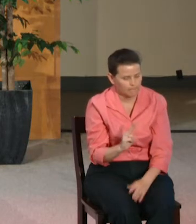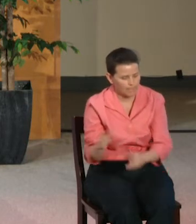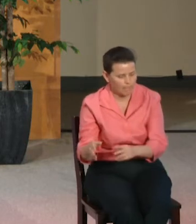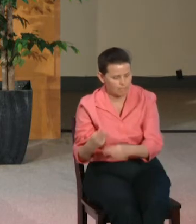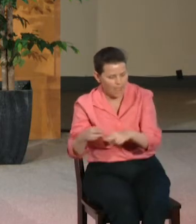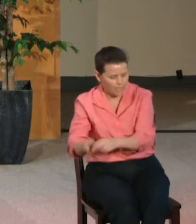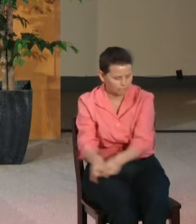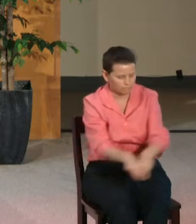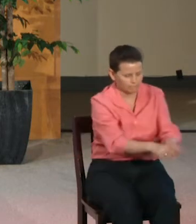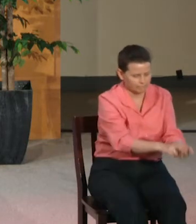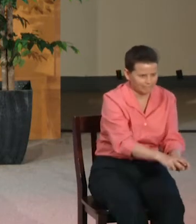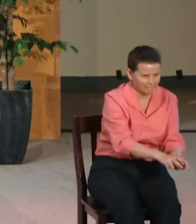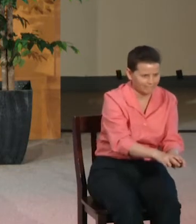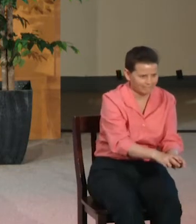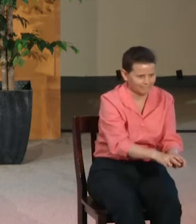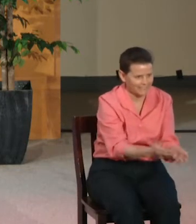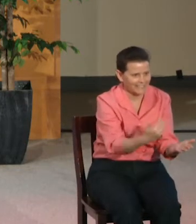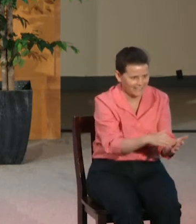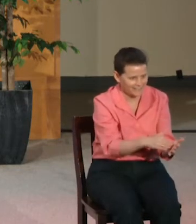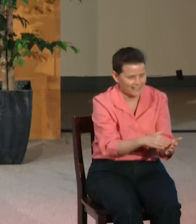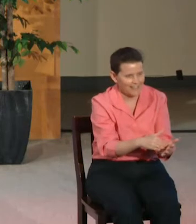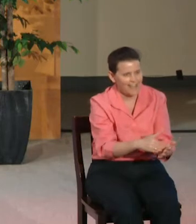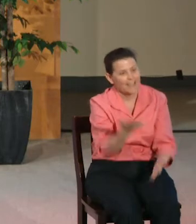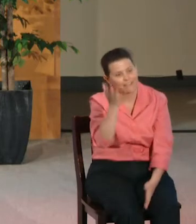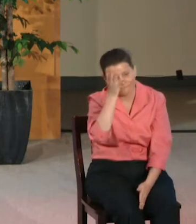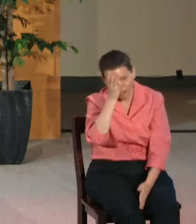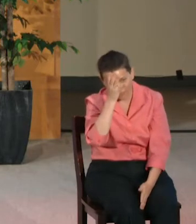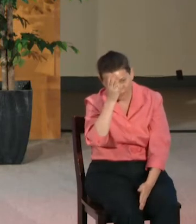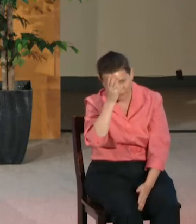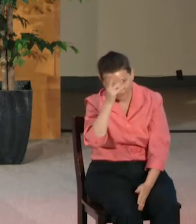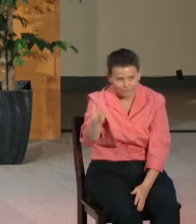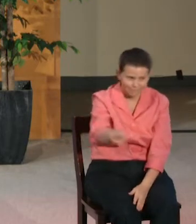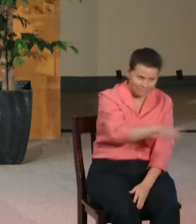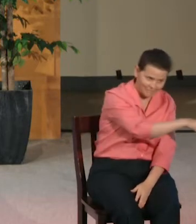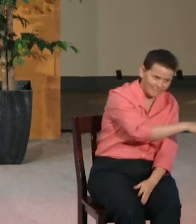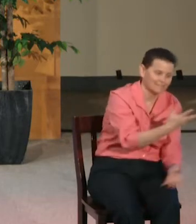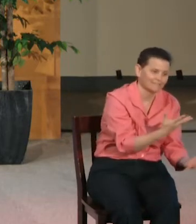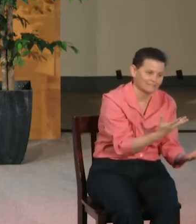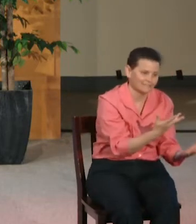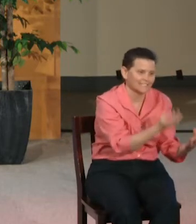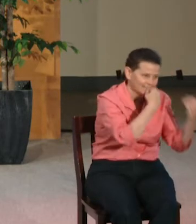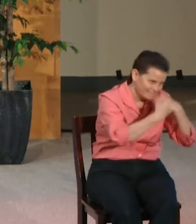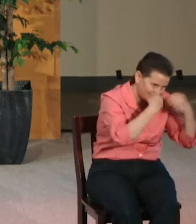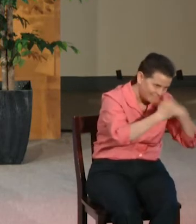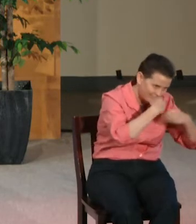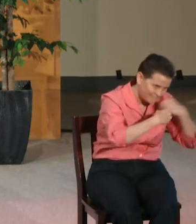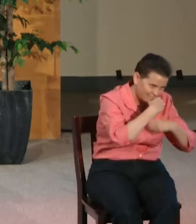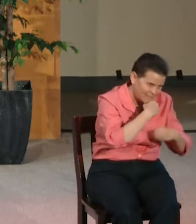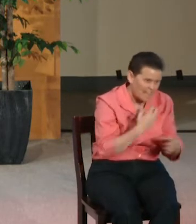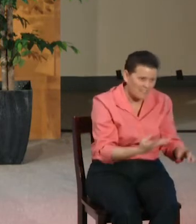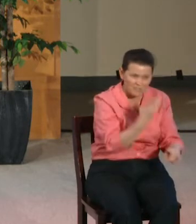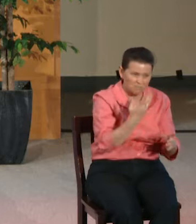they pass the egg back again, and the fathers then begin to make the journey back to feed themselves, because by this point in time, they've gone 4 months without